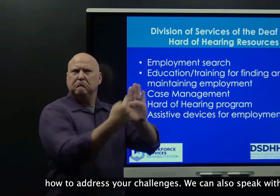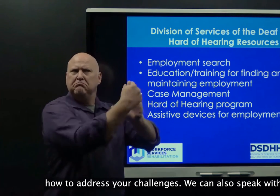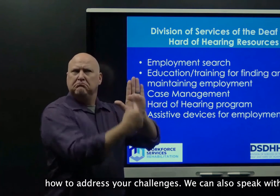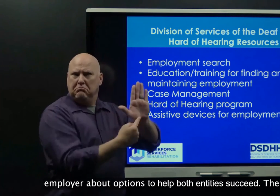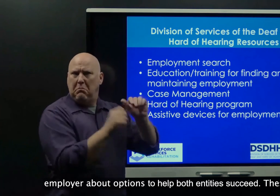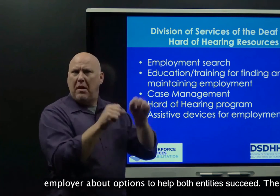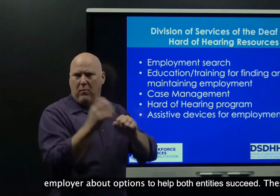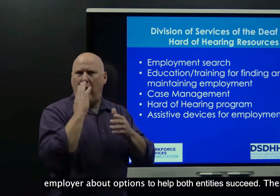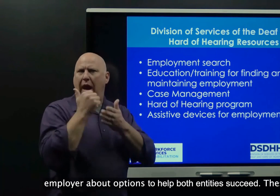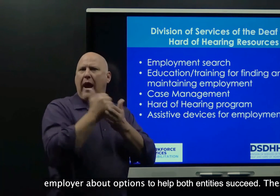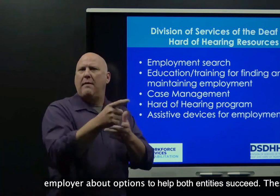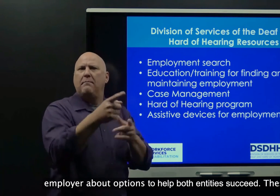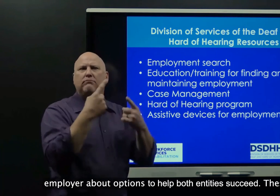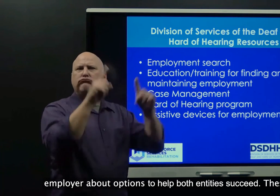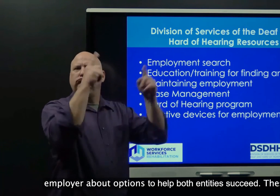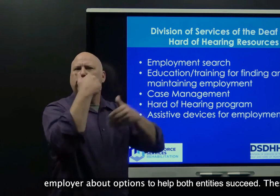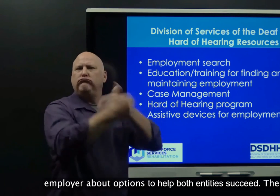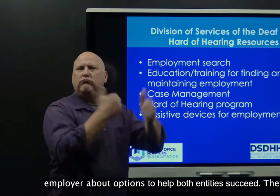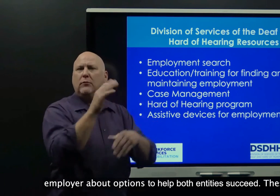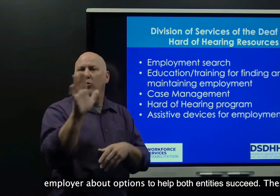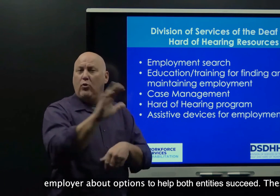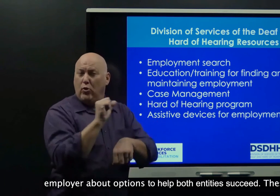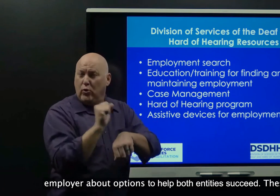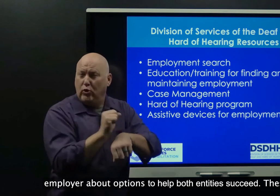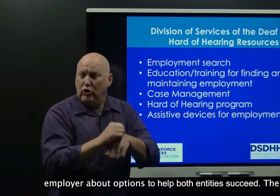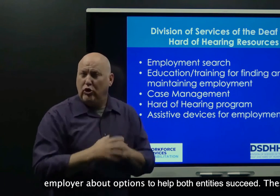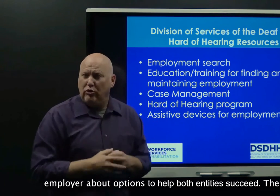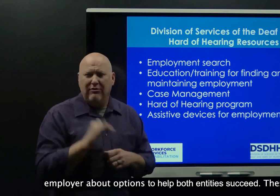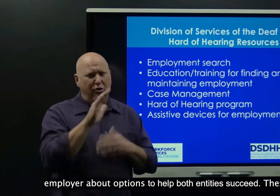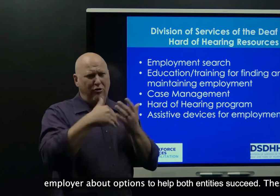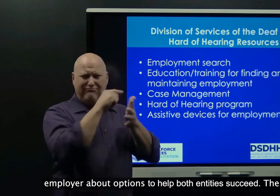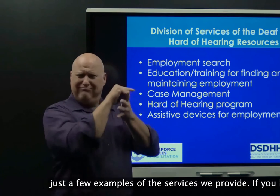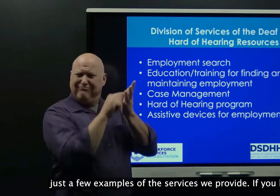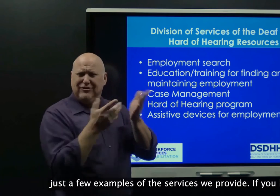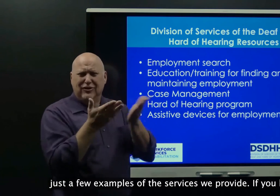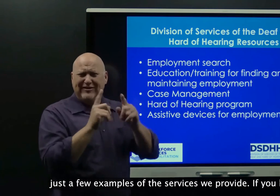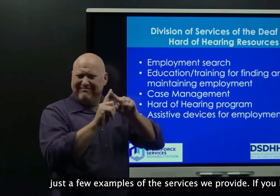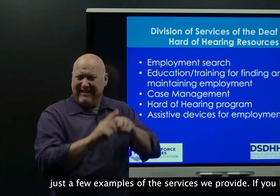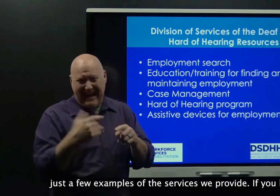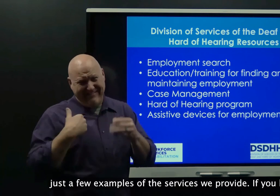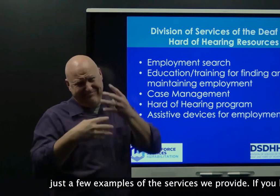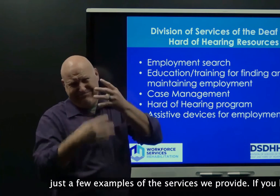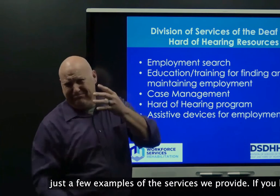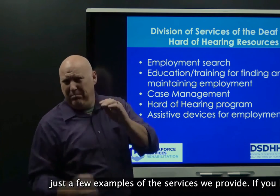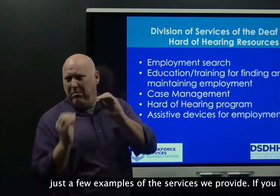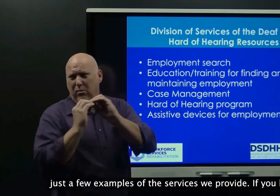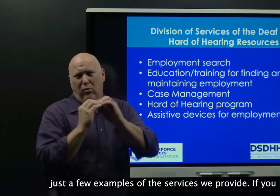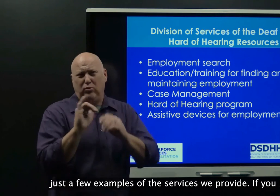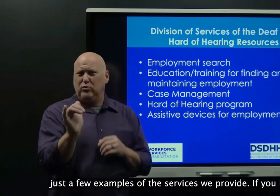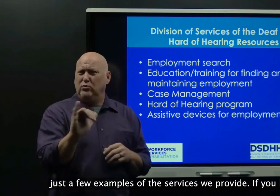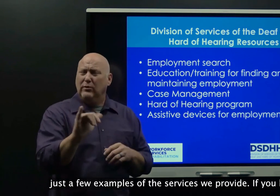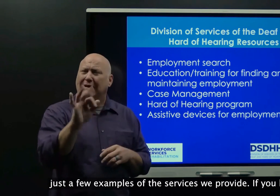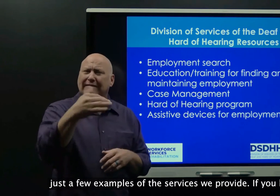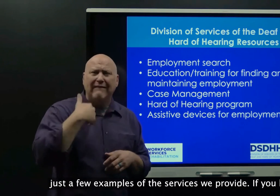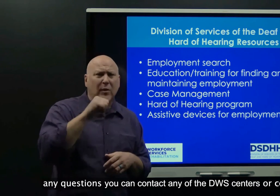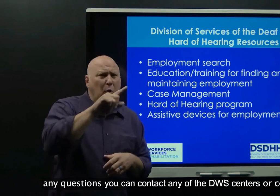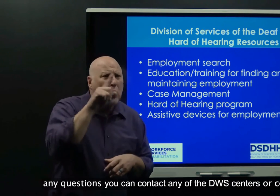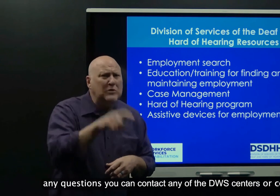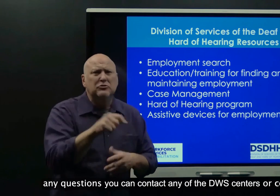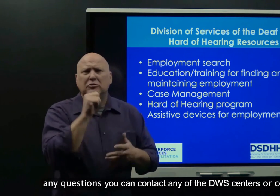with your employer about options to help both entities succeed. These are just a few examples of the services we provide. If you have any questions,